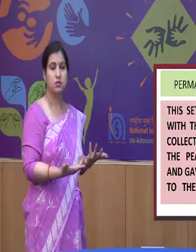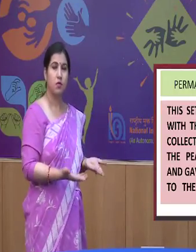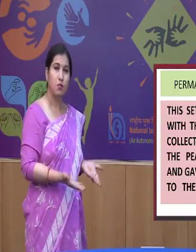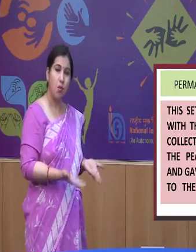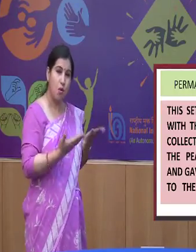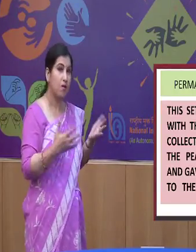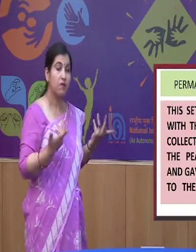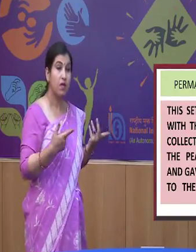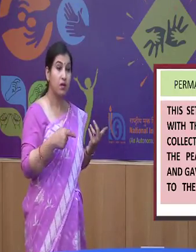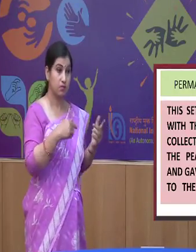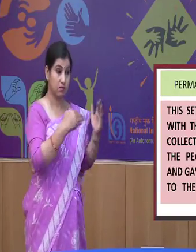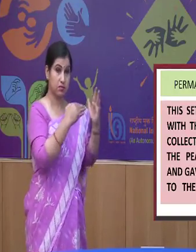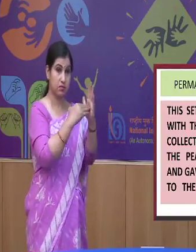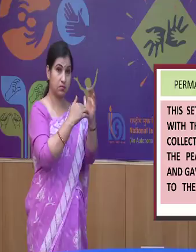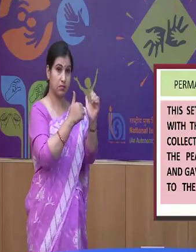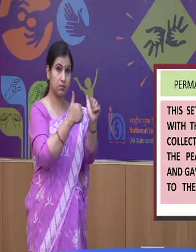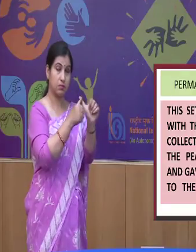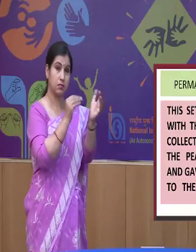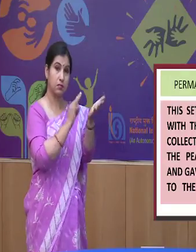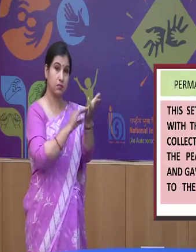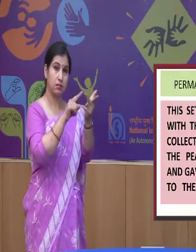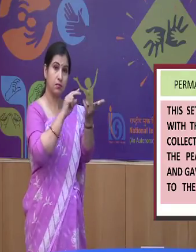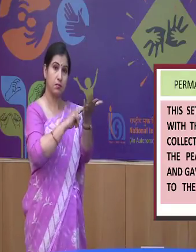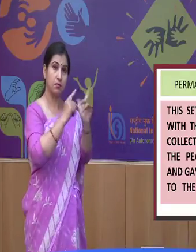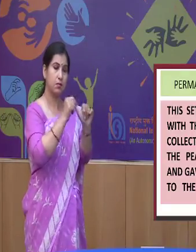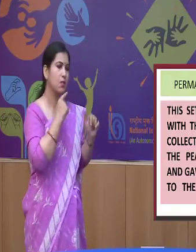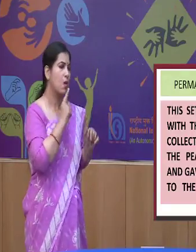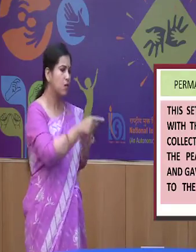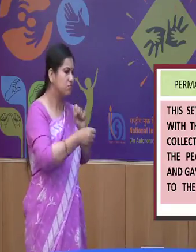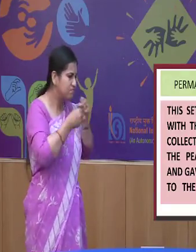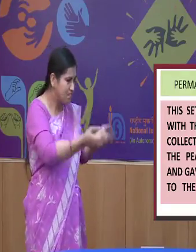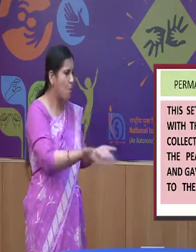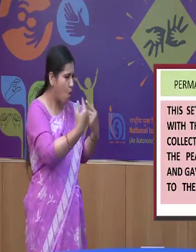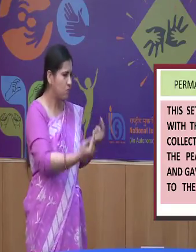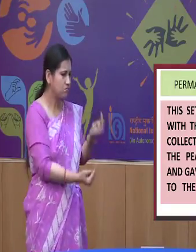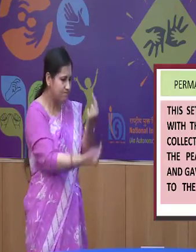because the zamindars forced them to produce more crops